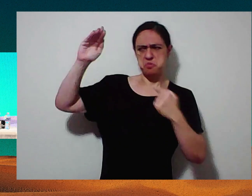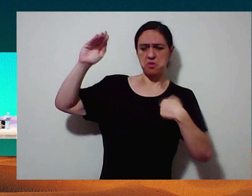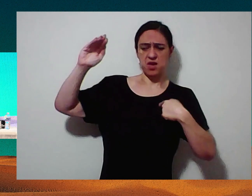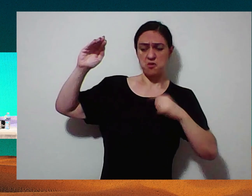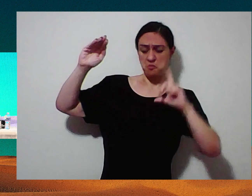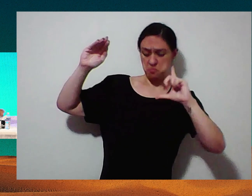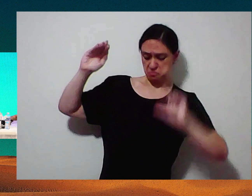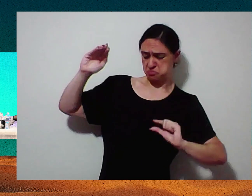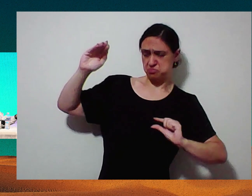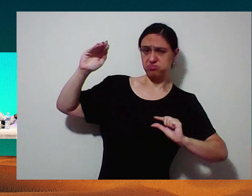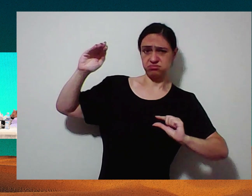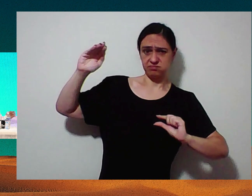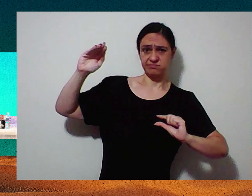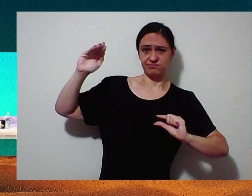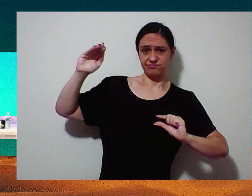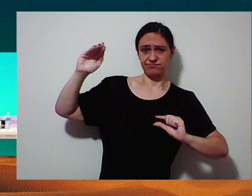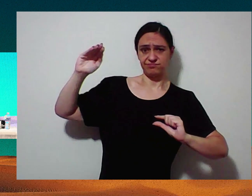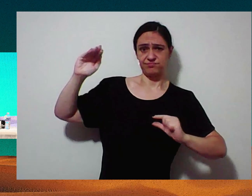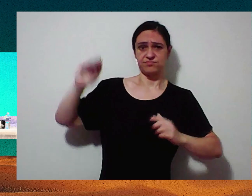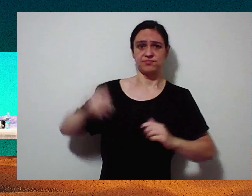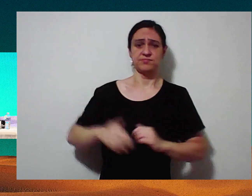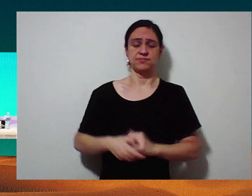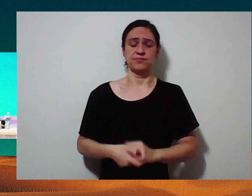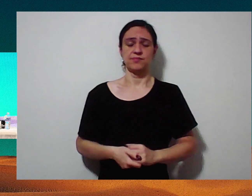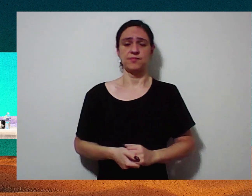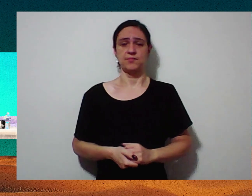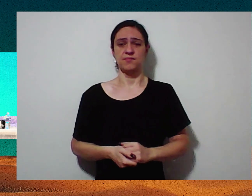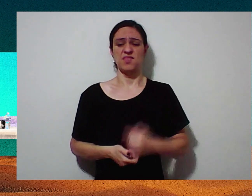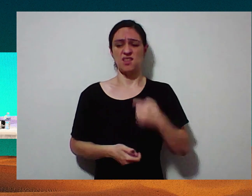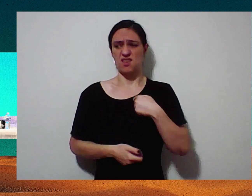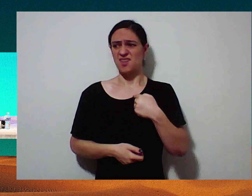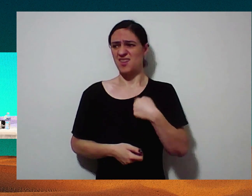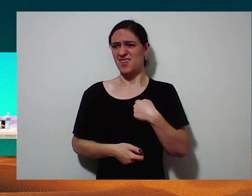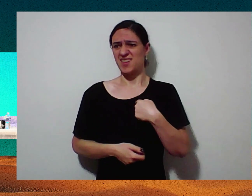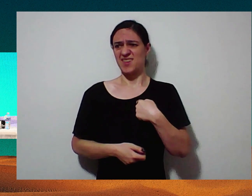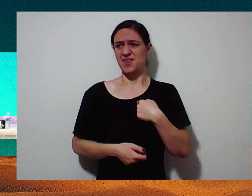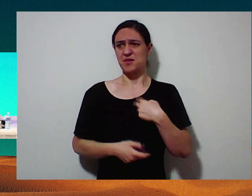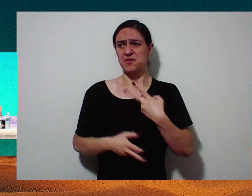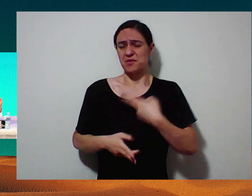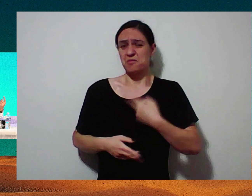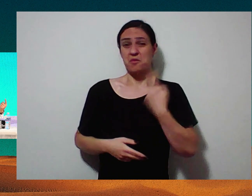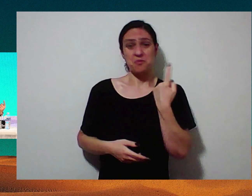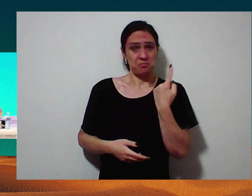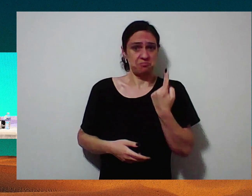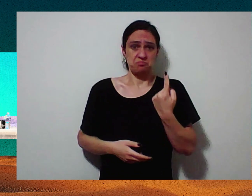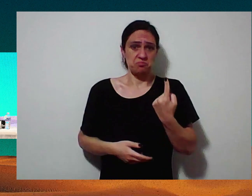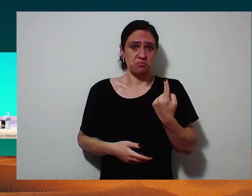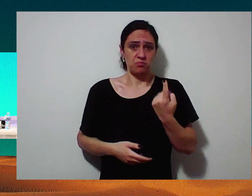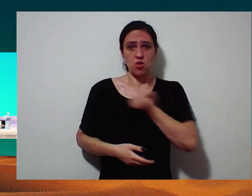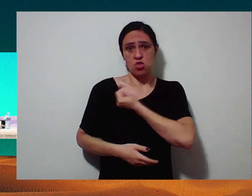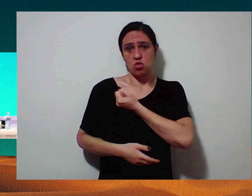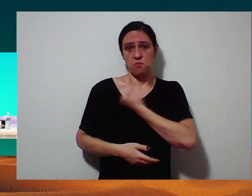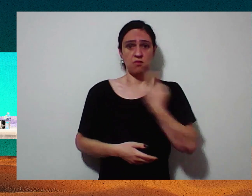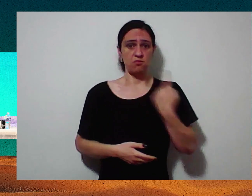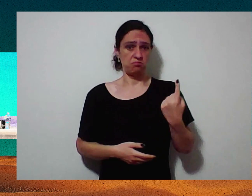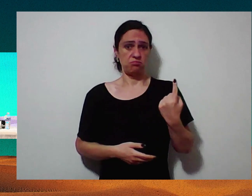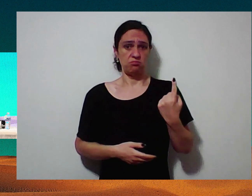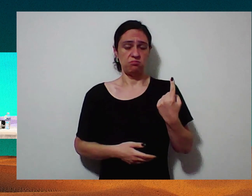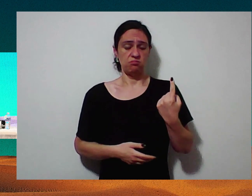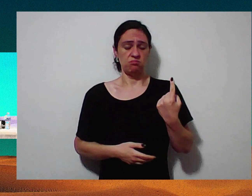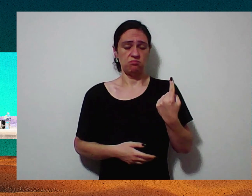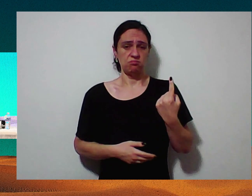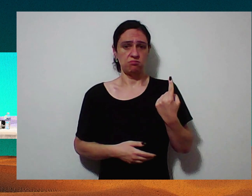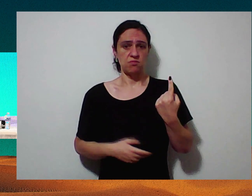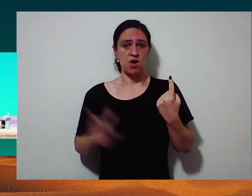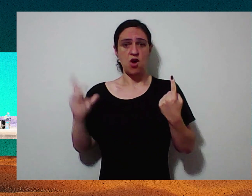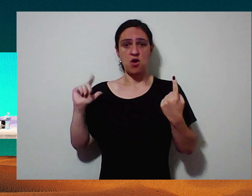created, I'm like zero. Eu sou como o número 1. I am like number 1. E Lúcifer seja